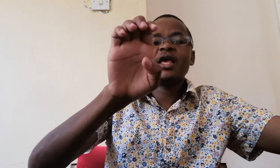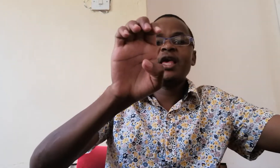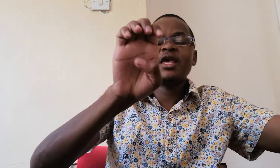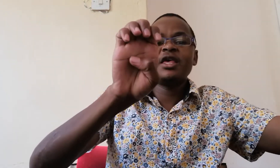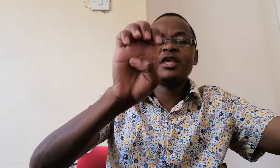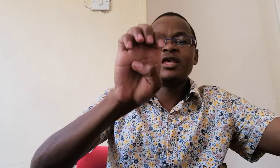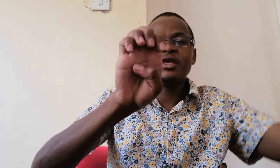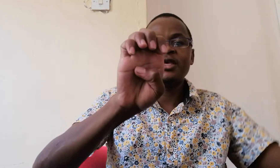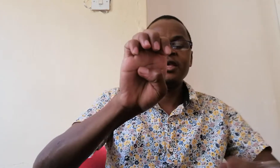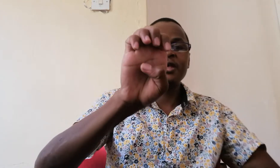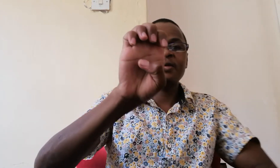E,